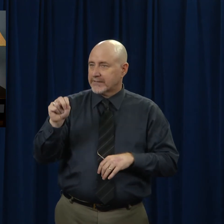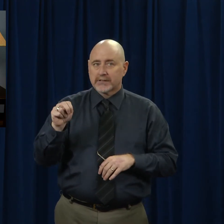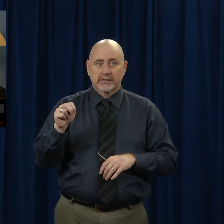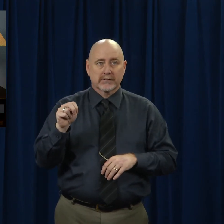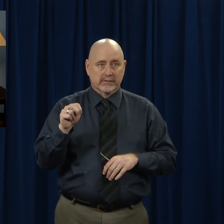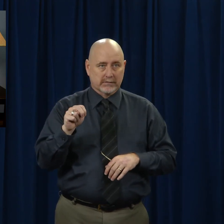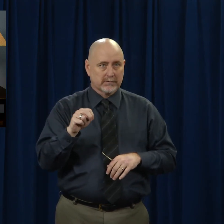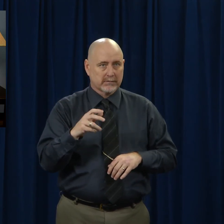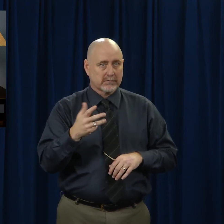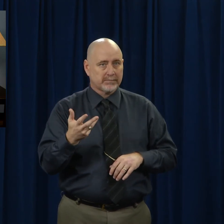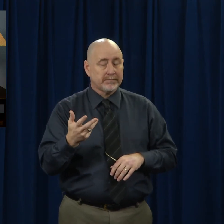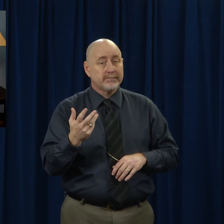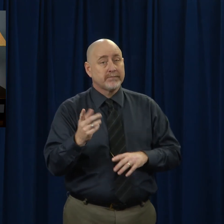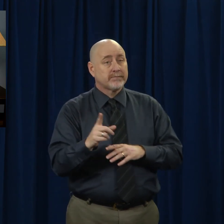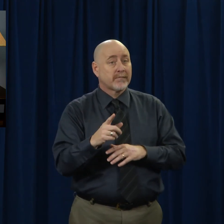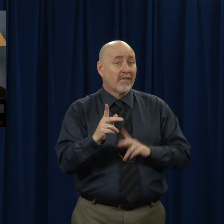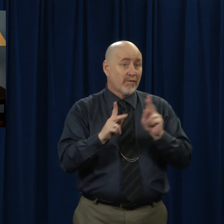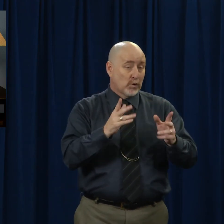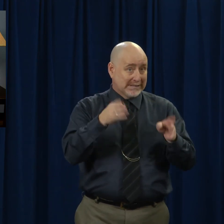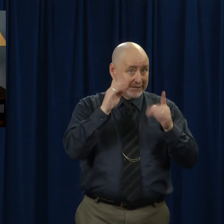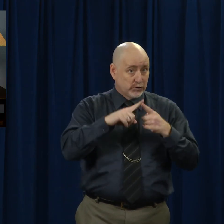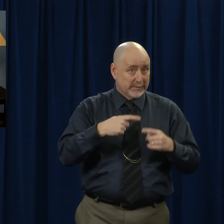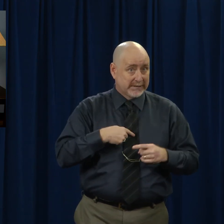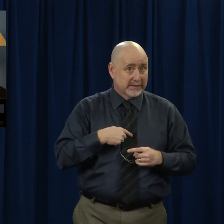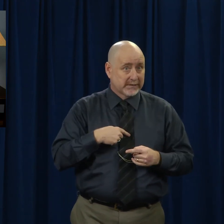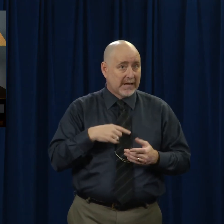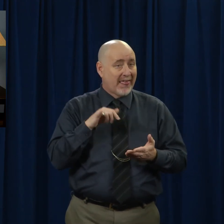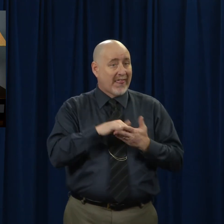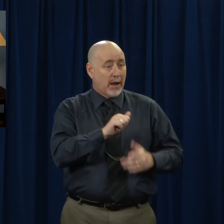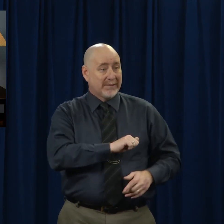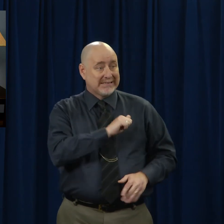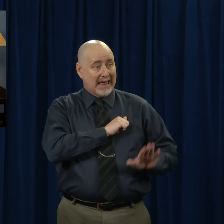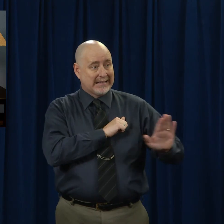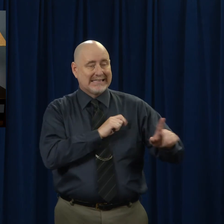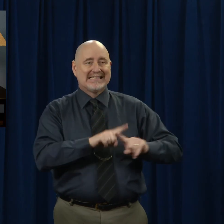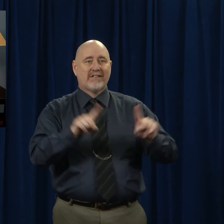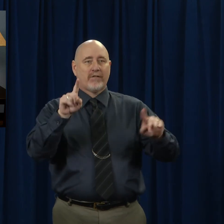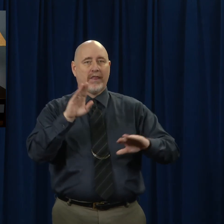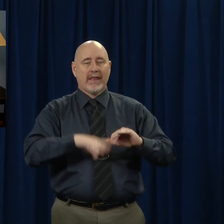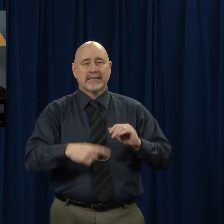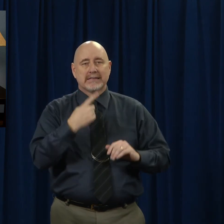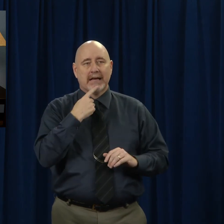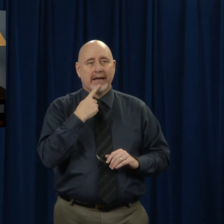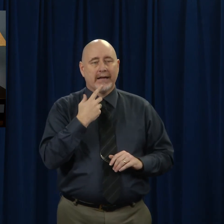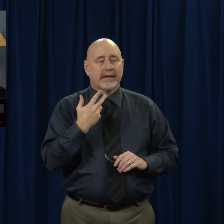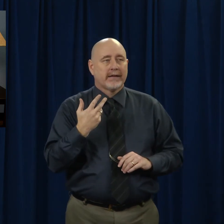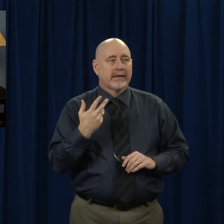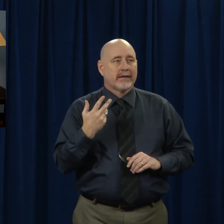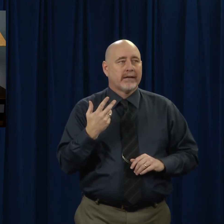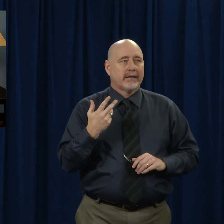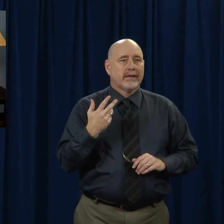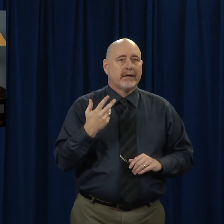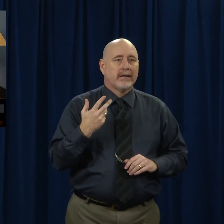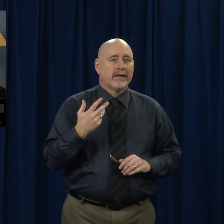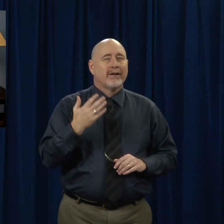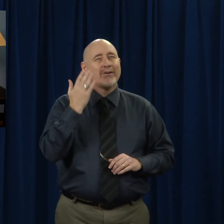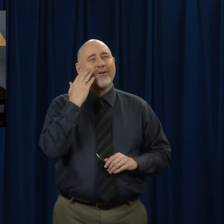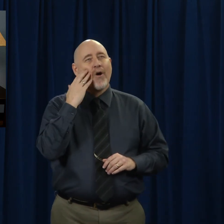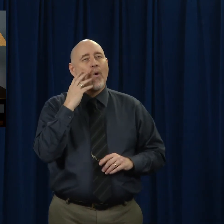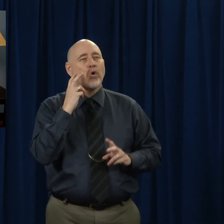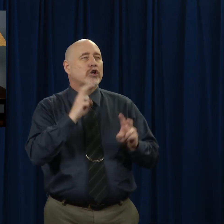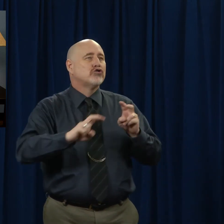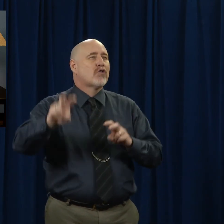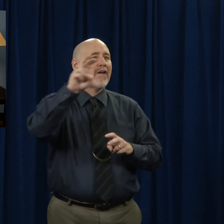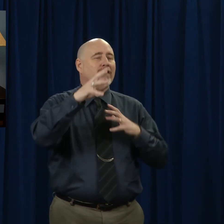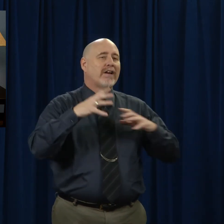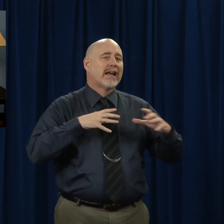nights. Now folks, listen to me. That mentality is different from saying, we're